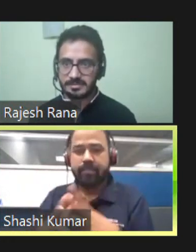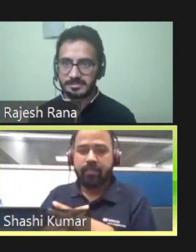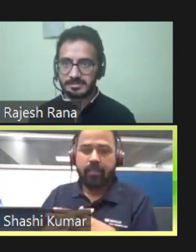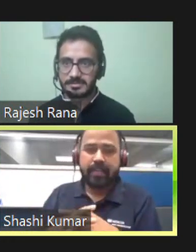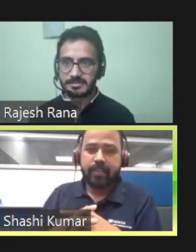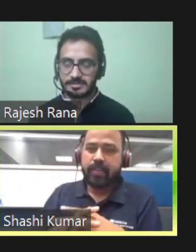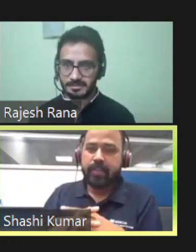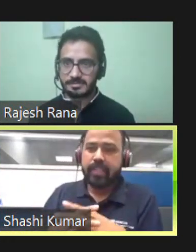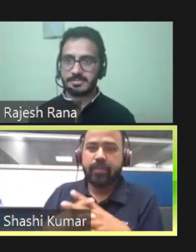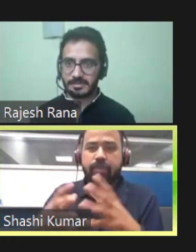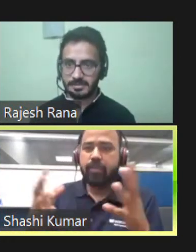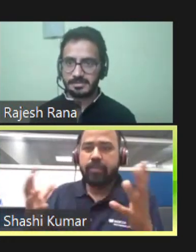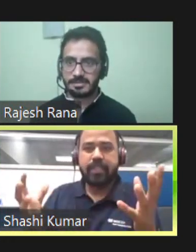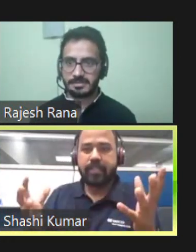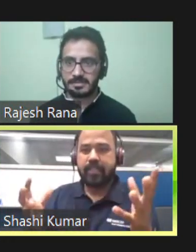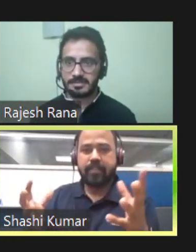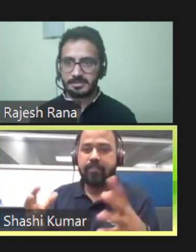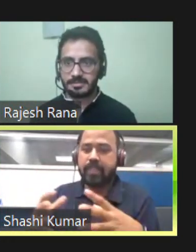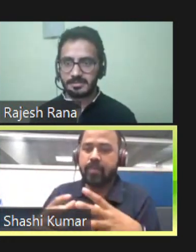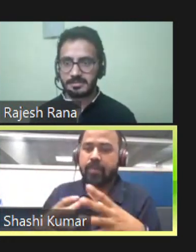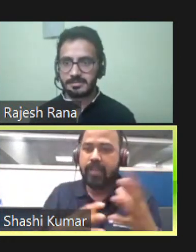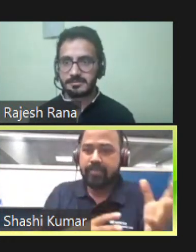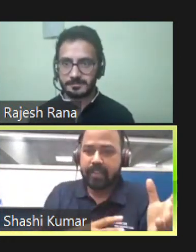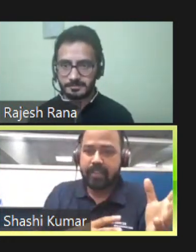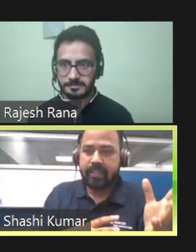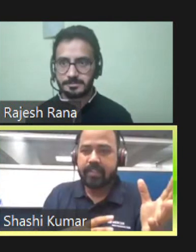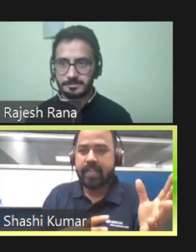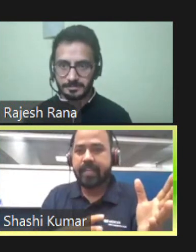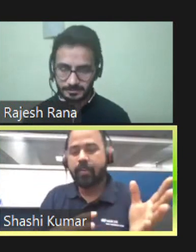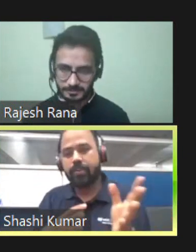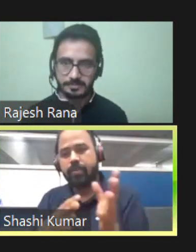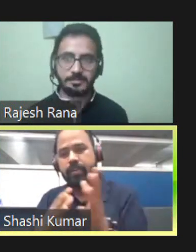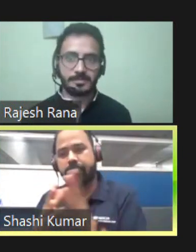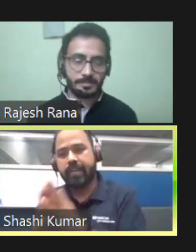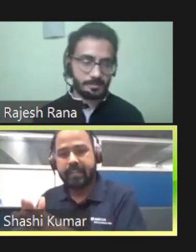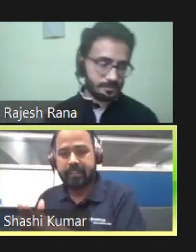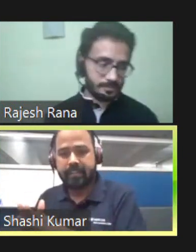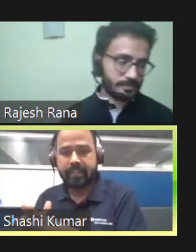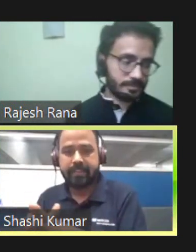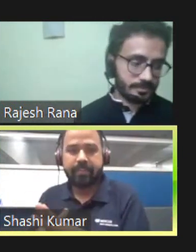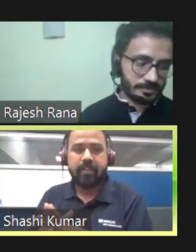okay, right? You can use your dominant hand whether you are left-handed